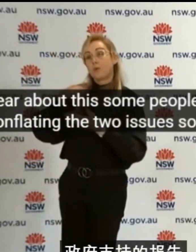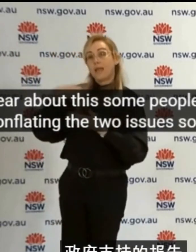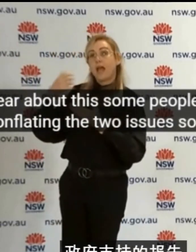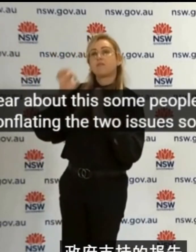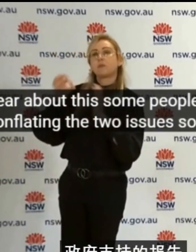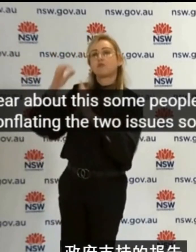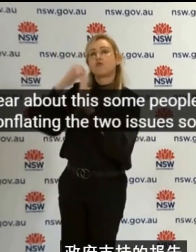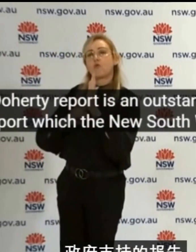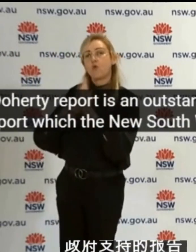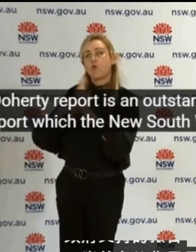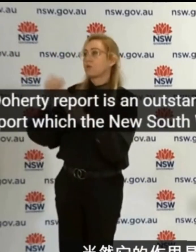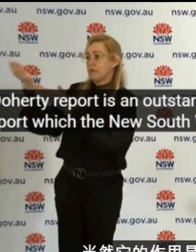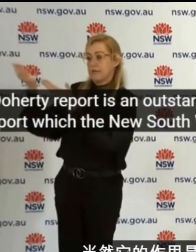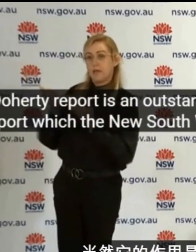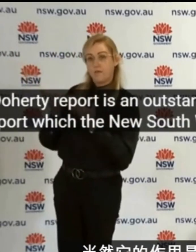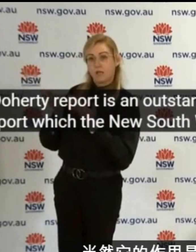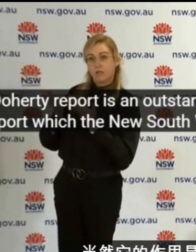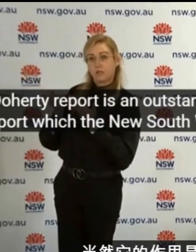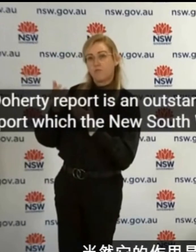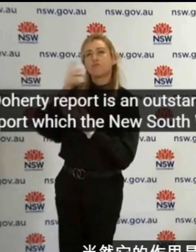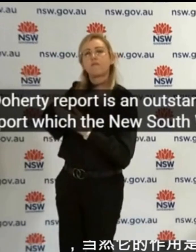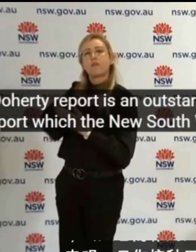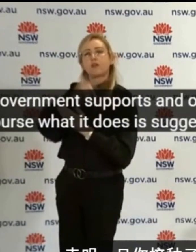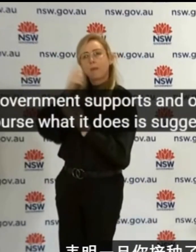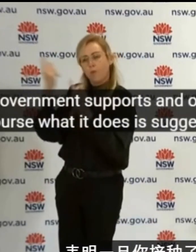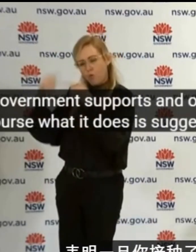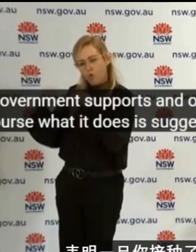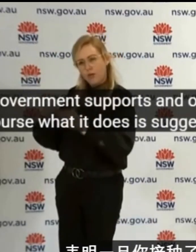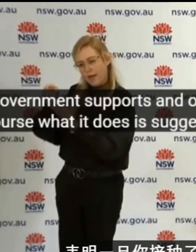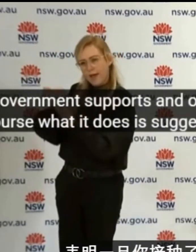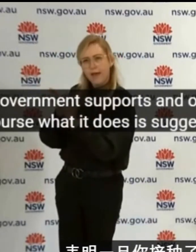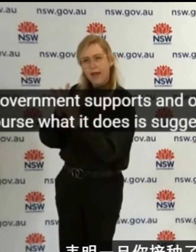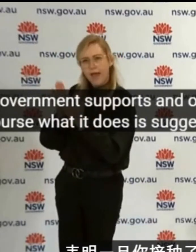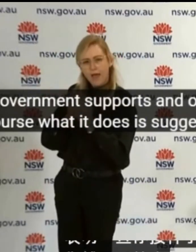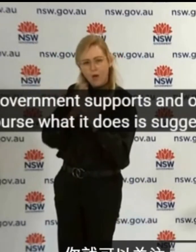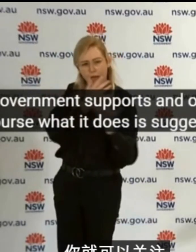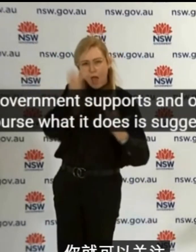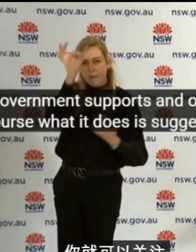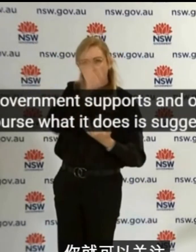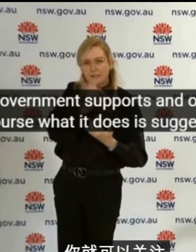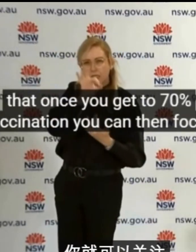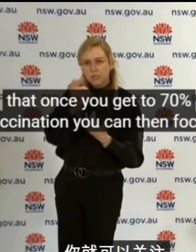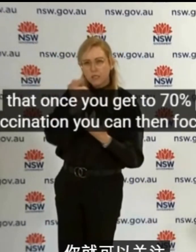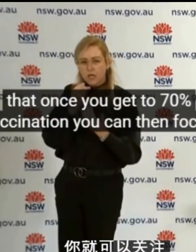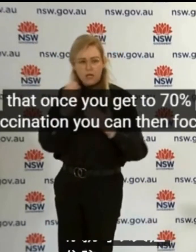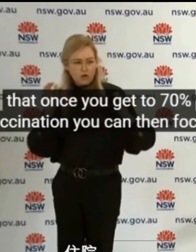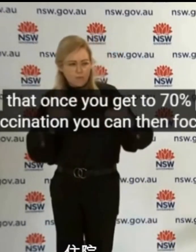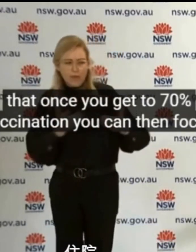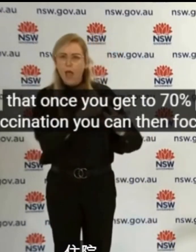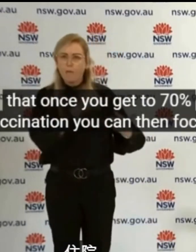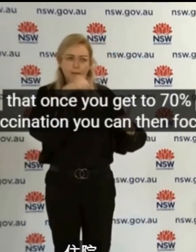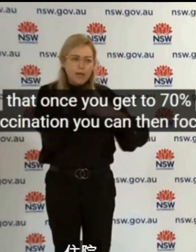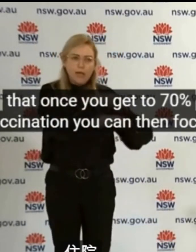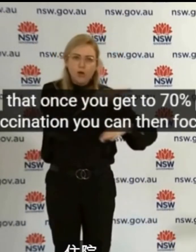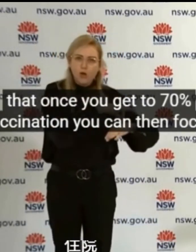of course what it does is suggest that once you get to 70% vaccination, you can then focus on the number of hospitalisations as opposed to the number of cases.